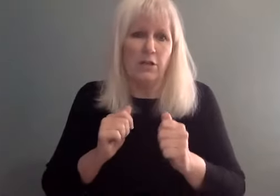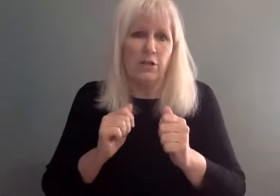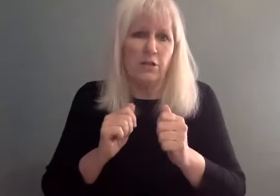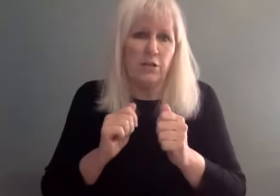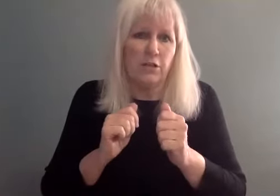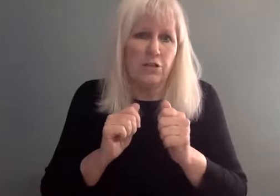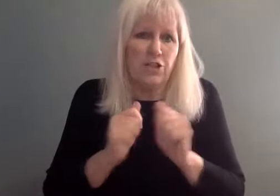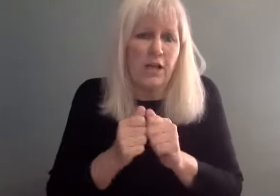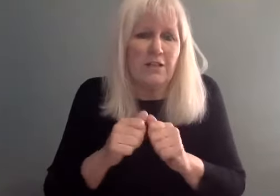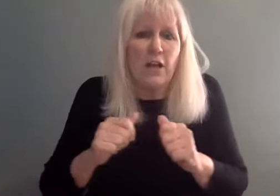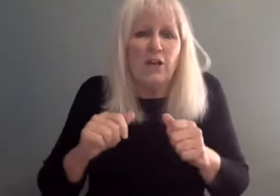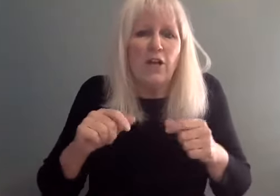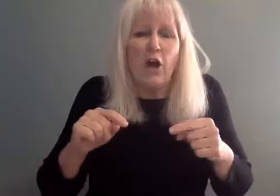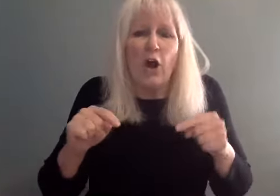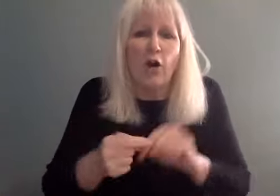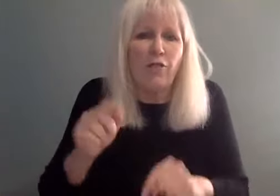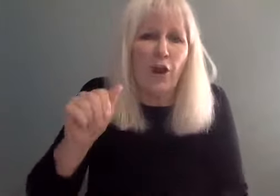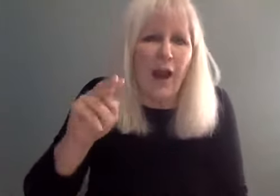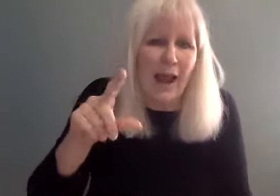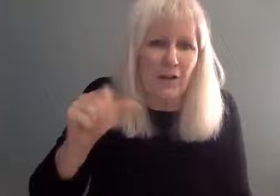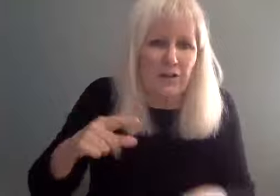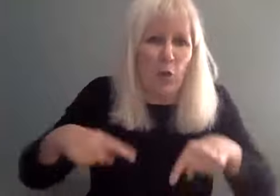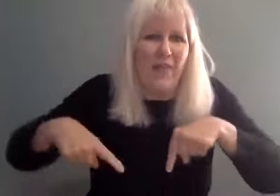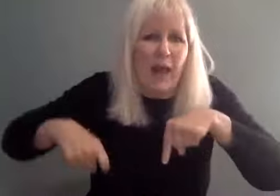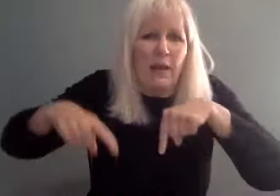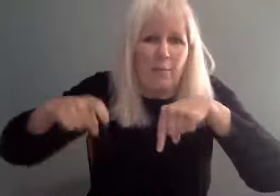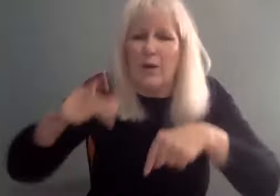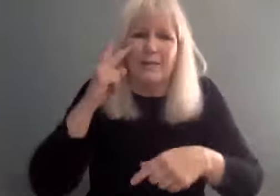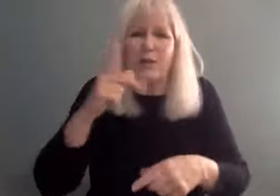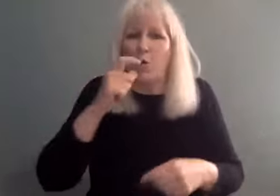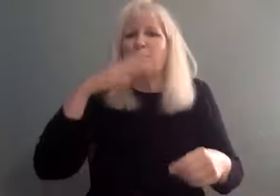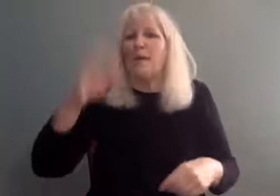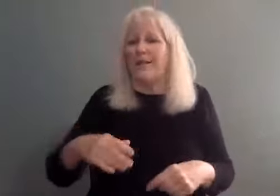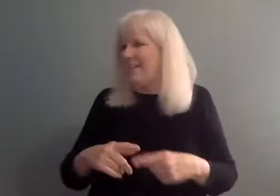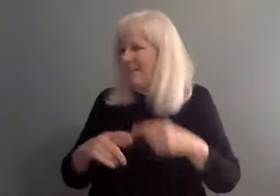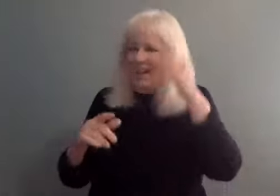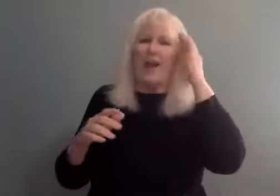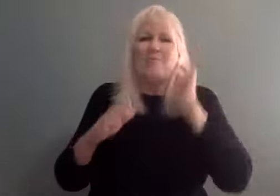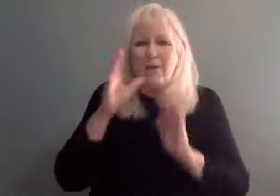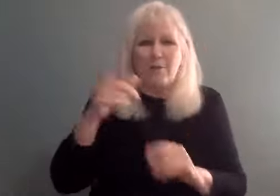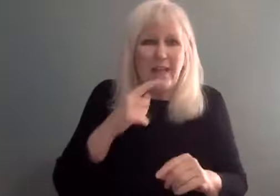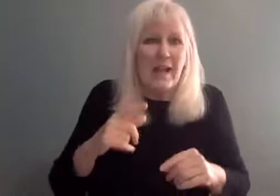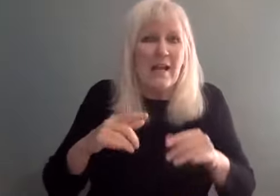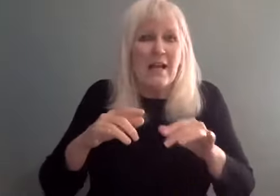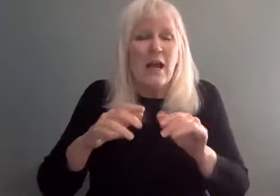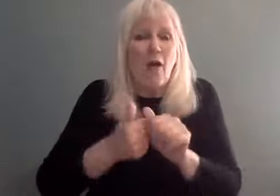limping?" And Grandma told me, "Stay away from the limpers, Sharon, stay away from the limpers." And that